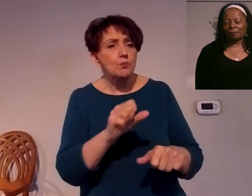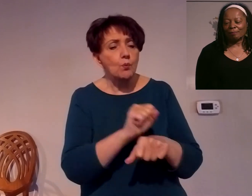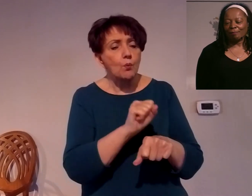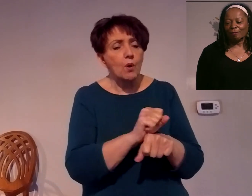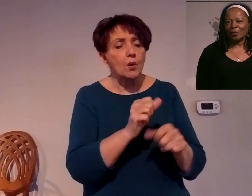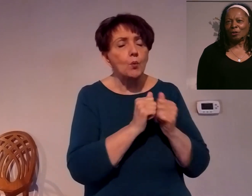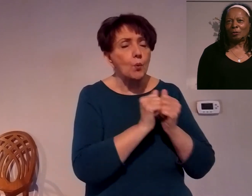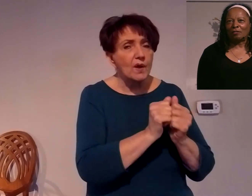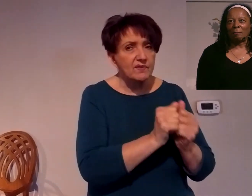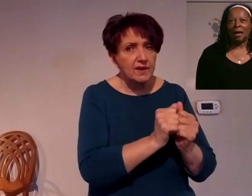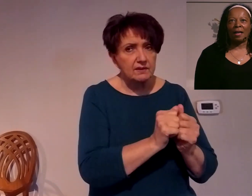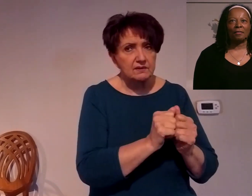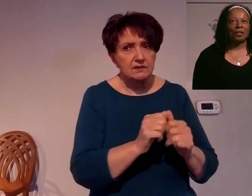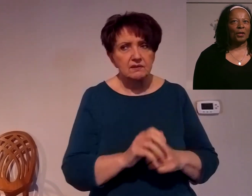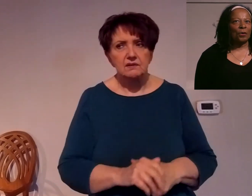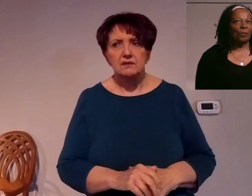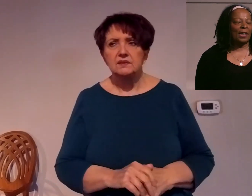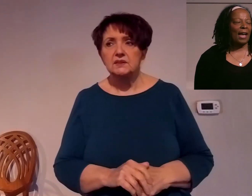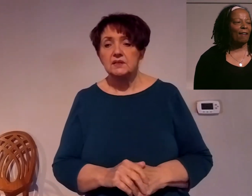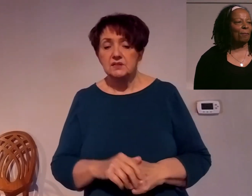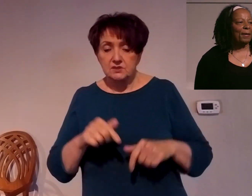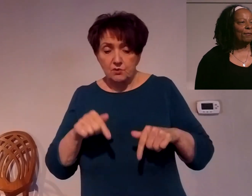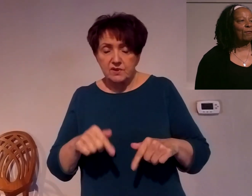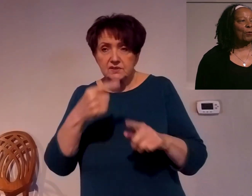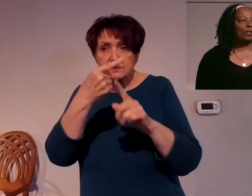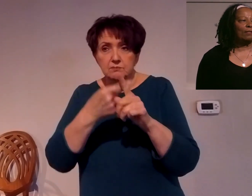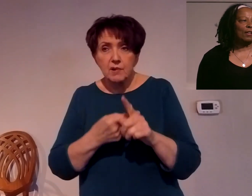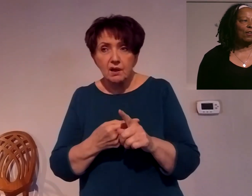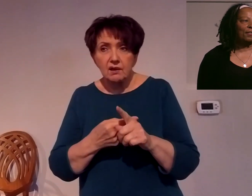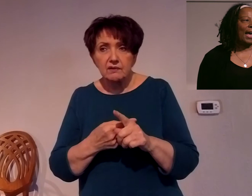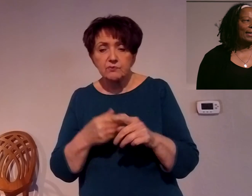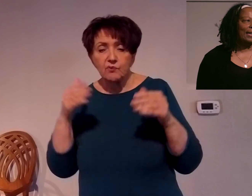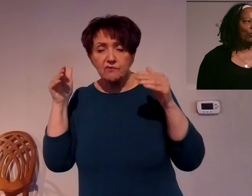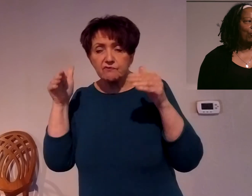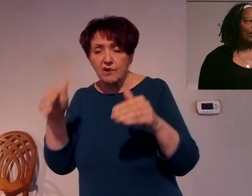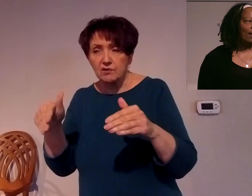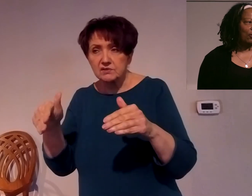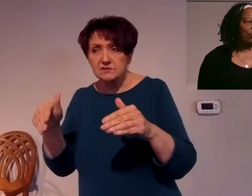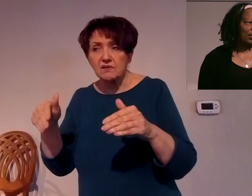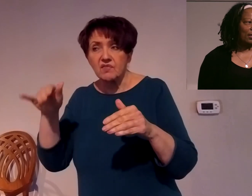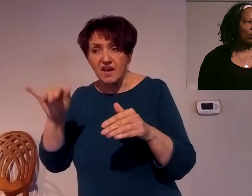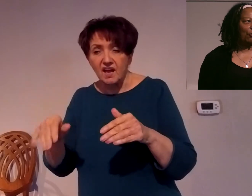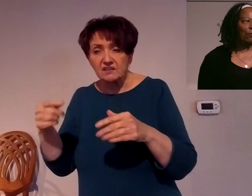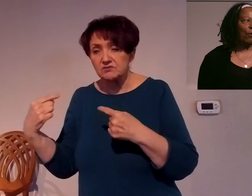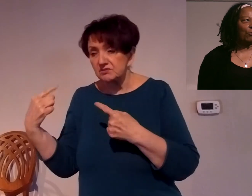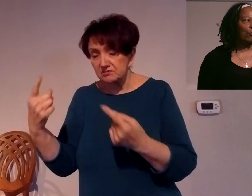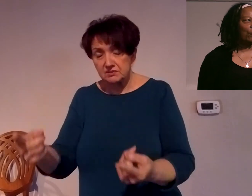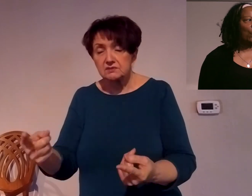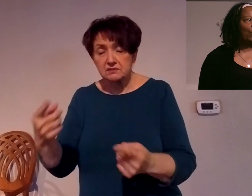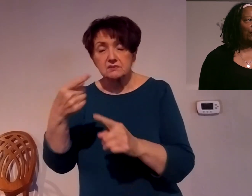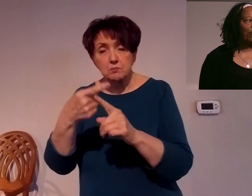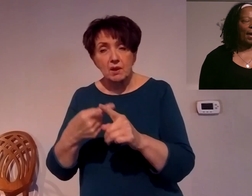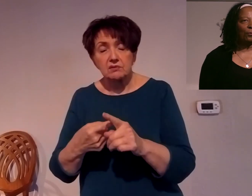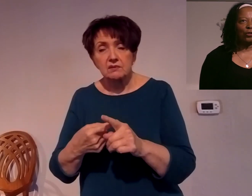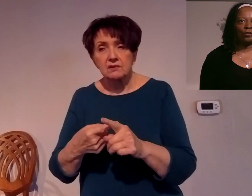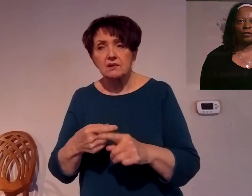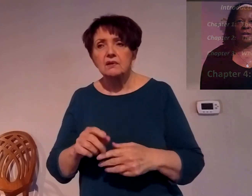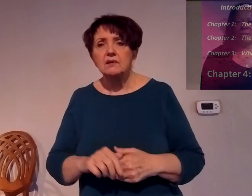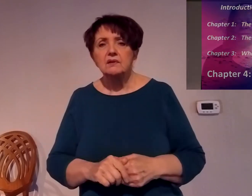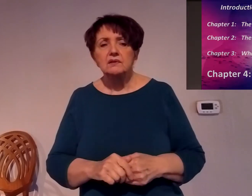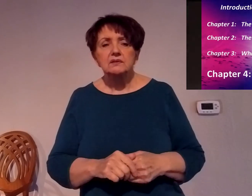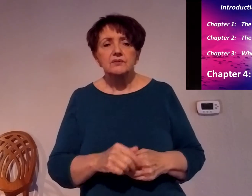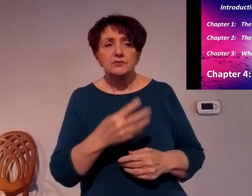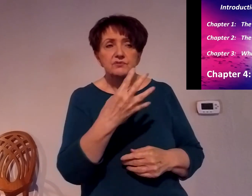it. So this month, we have been focusing on that introduction, those first 4